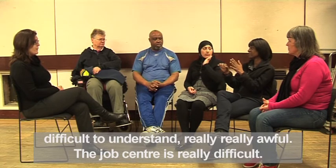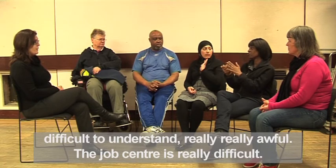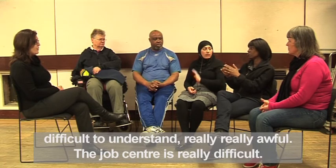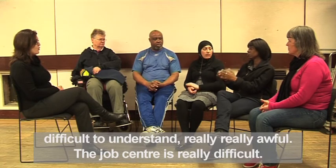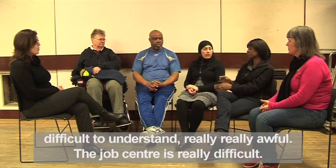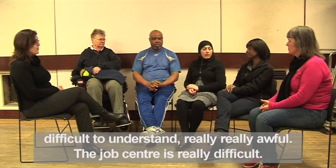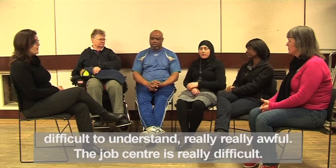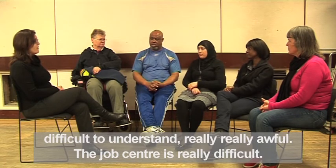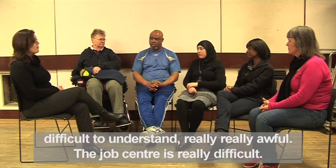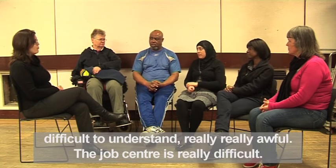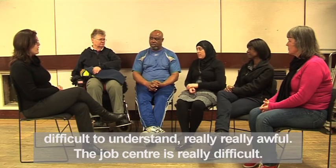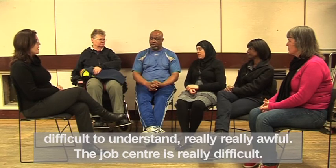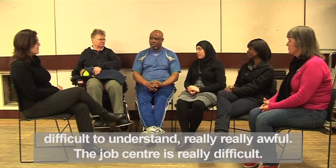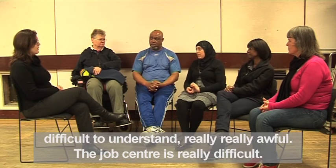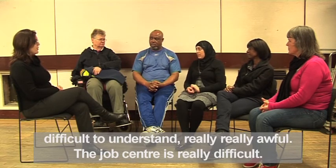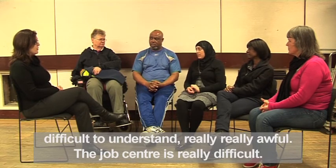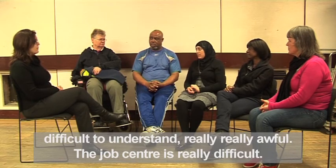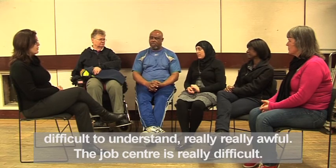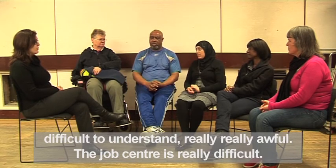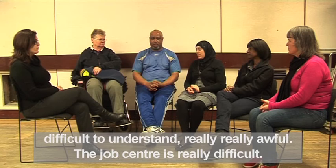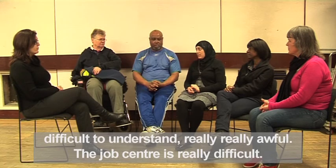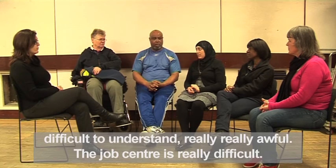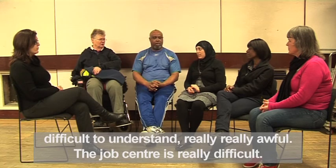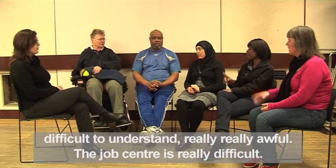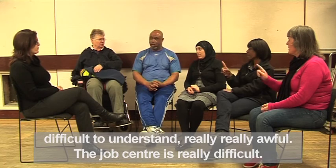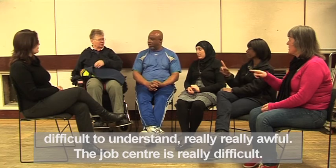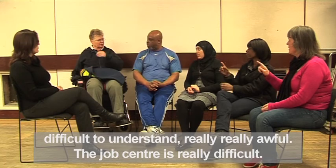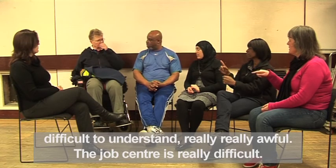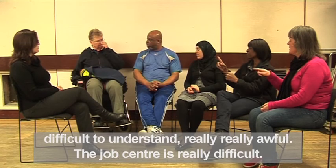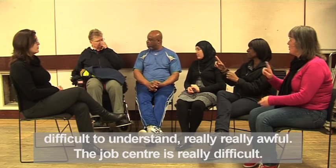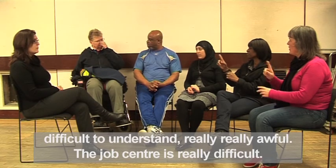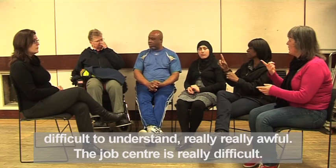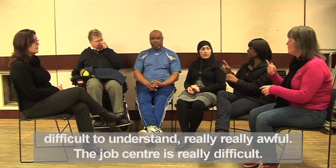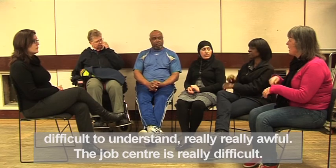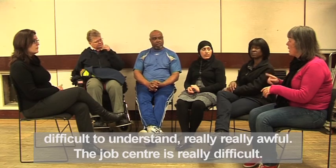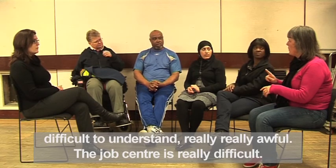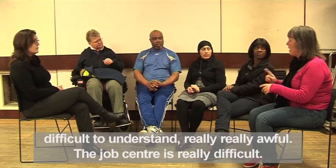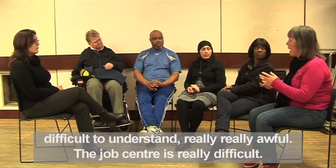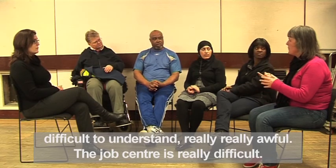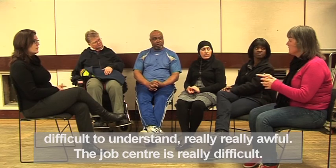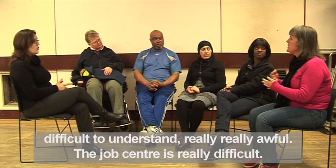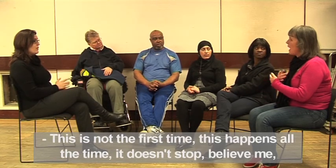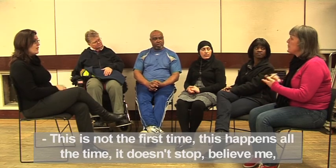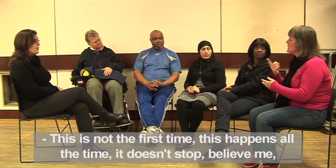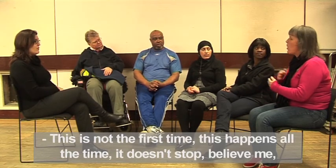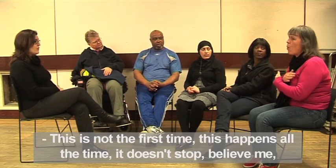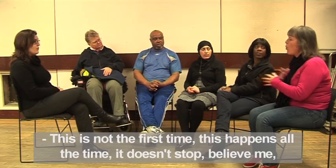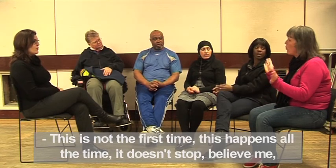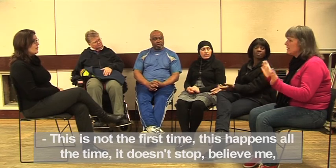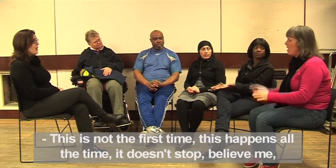The job centre is really difficult. This is not the first time that happens. Jack is saying, this is not the first time,